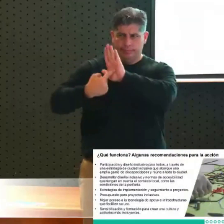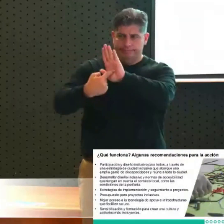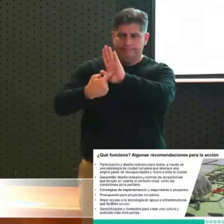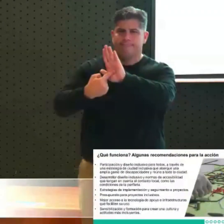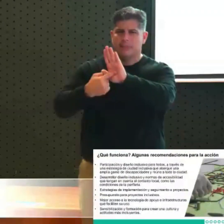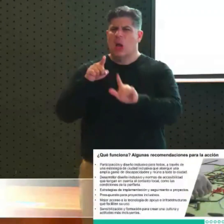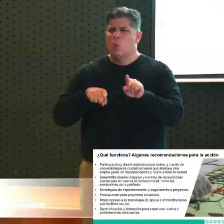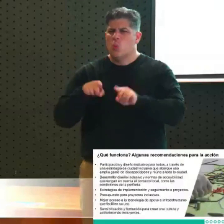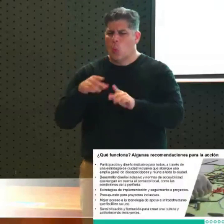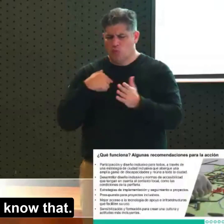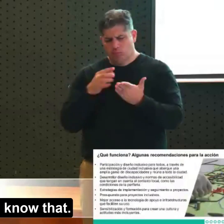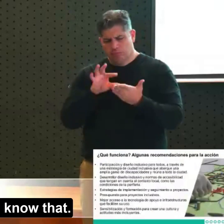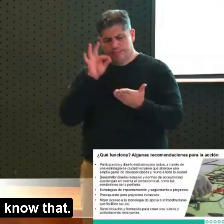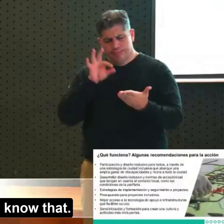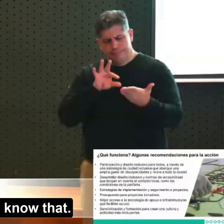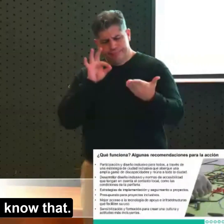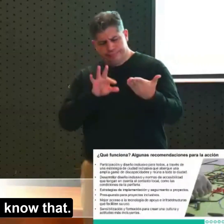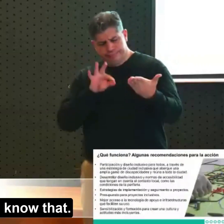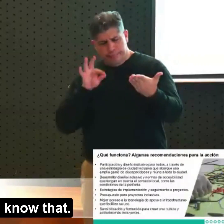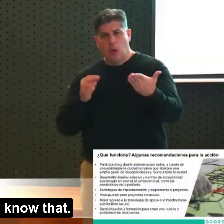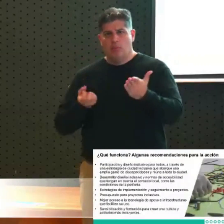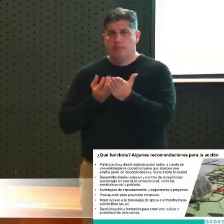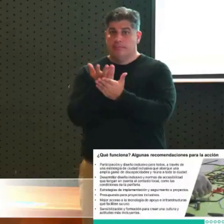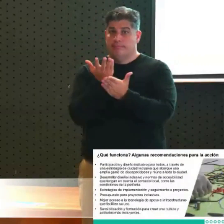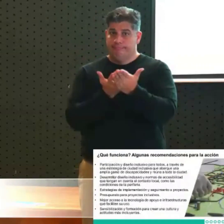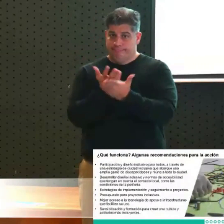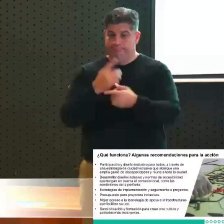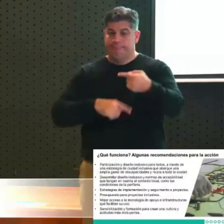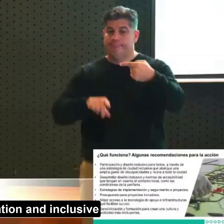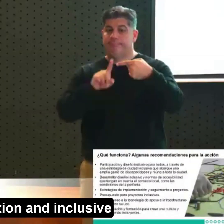them. We know that